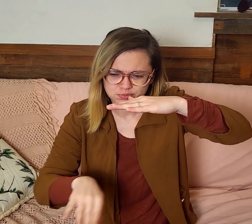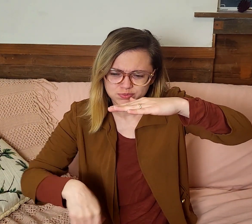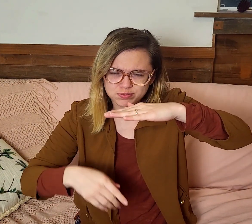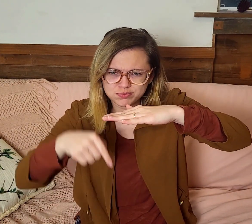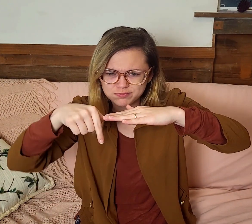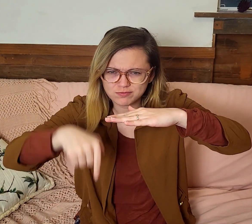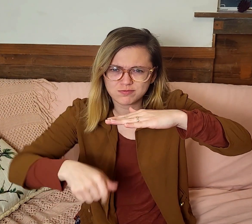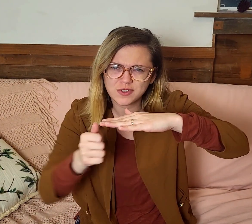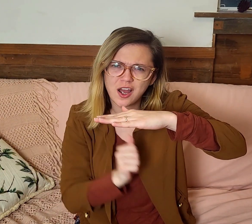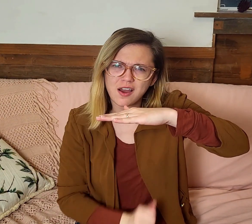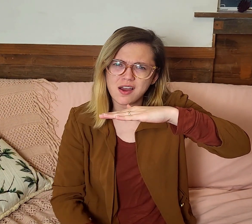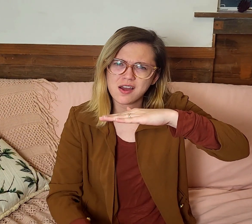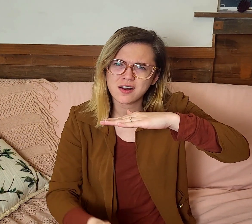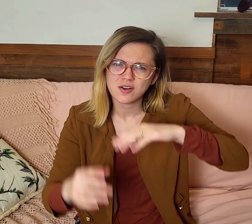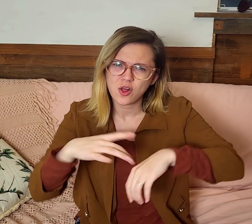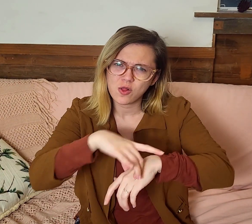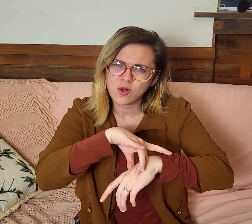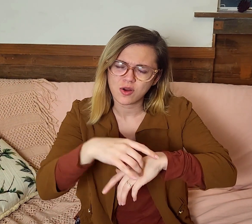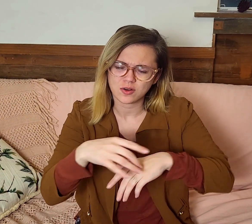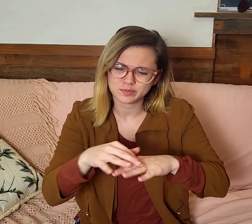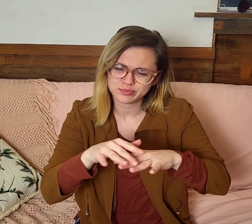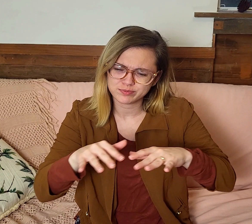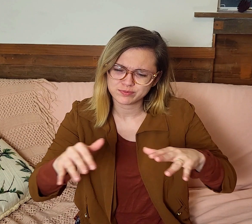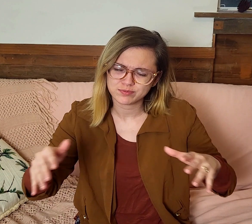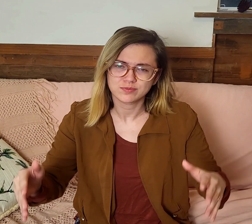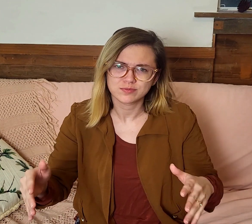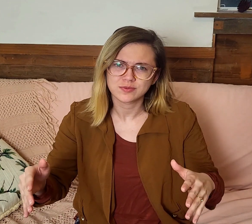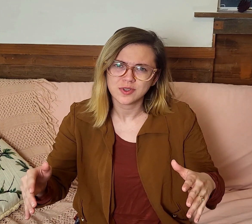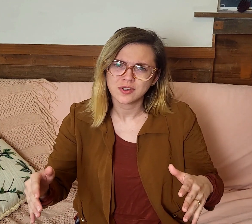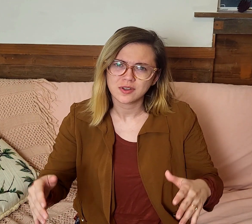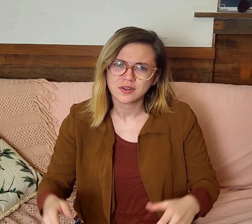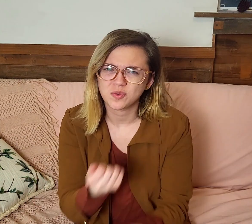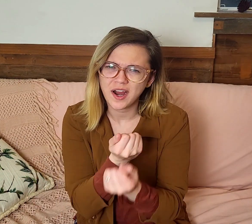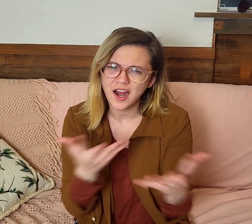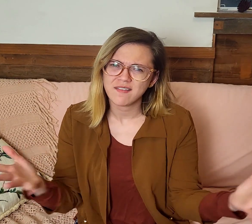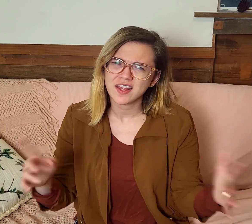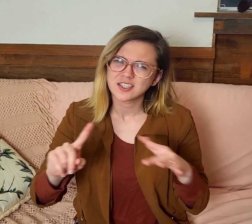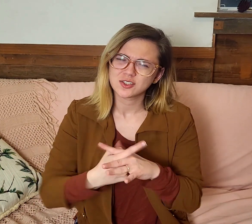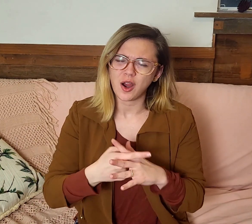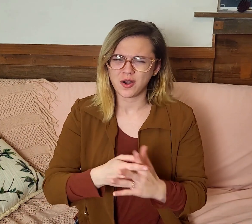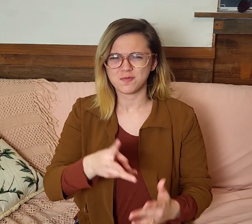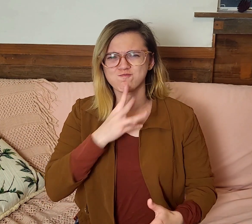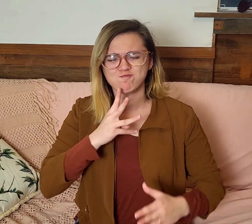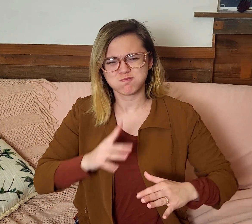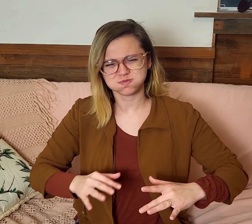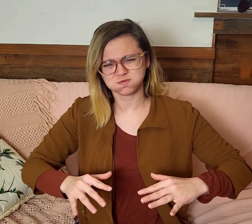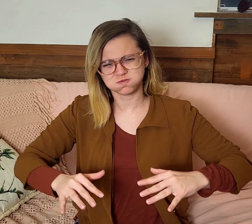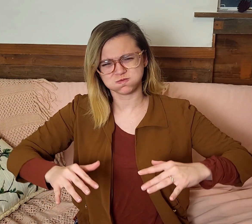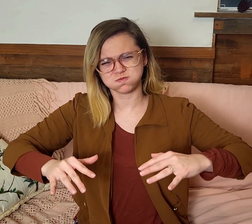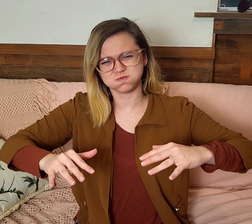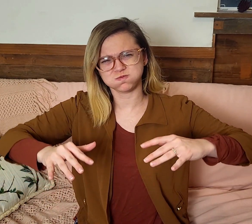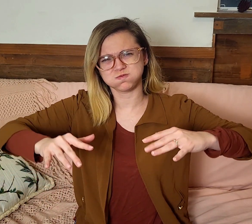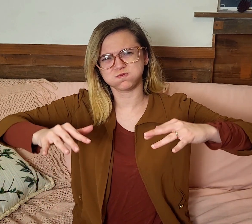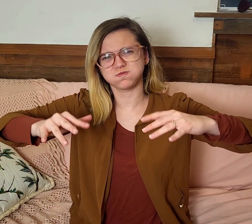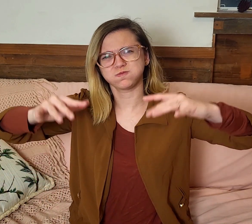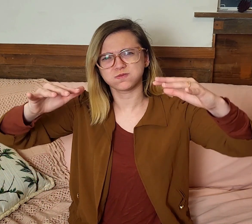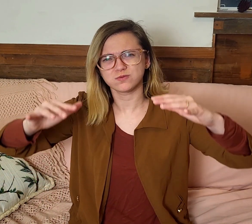surface and began flooding the earth's surface. Everything began to